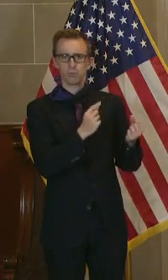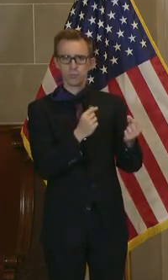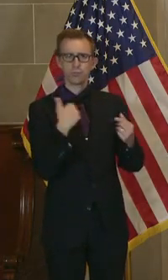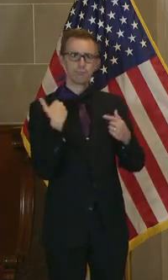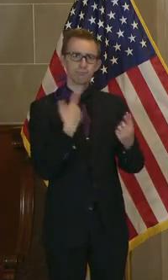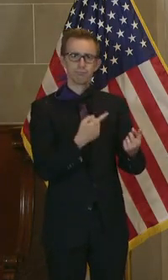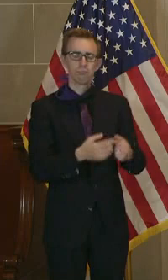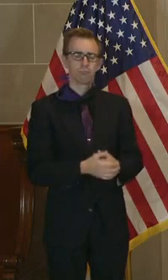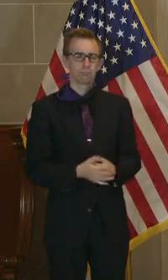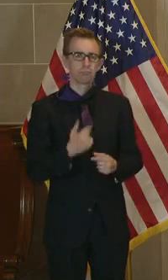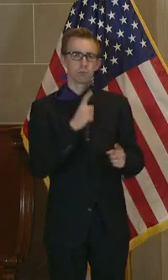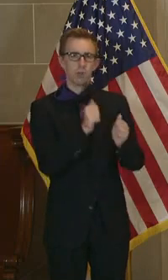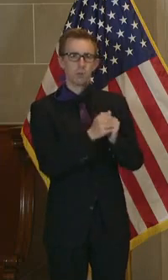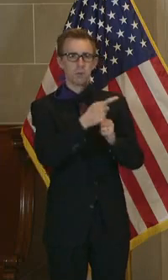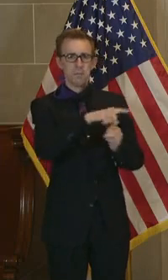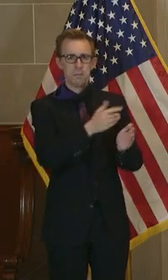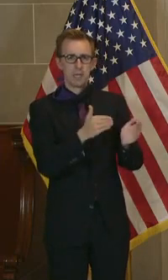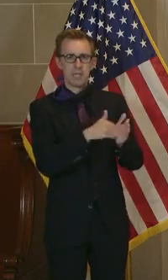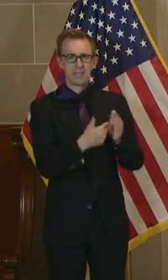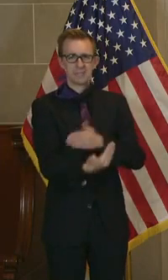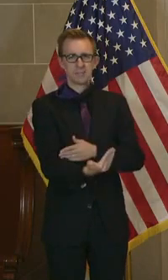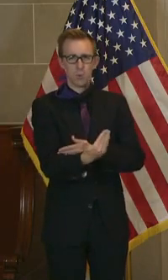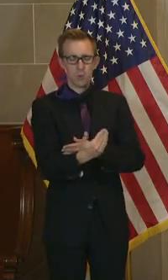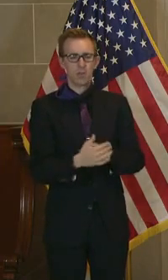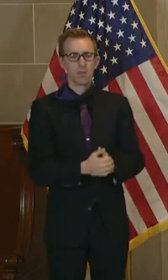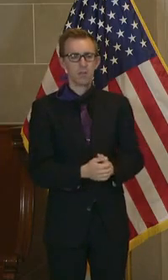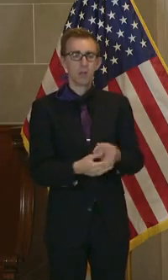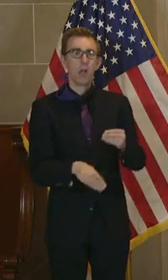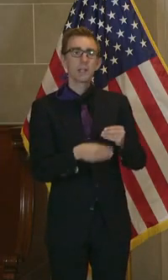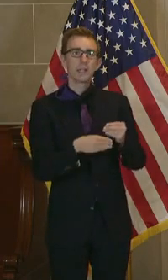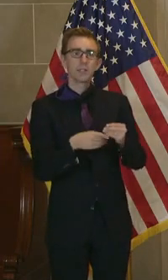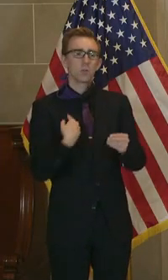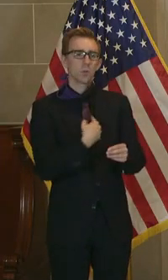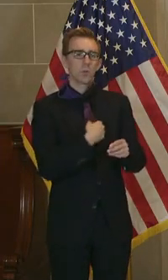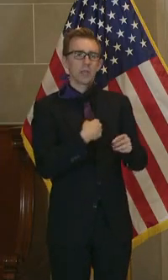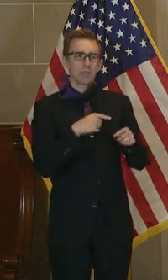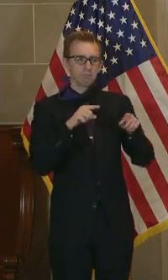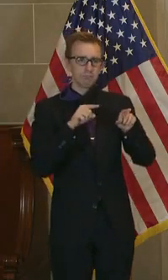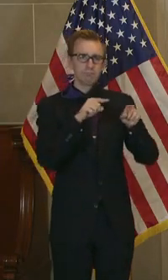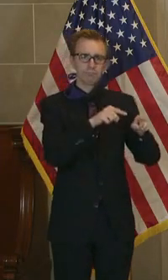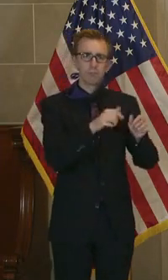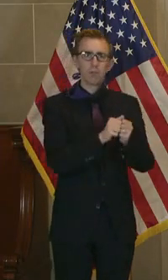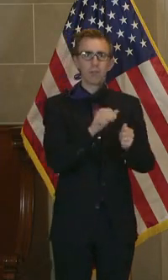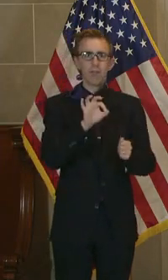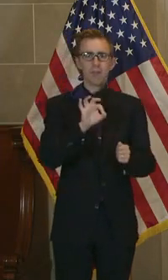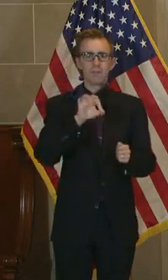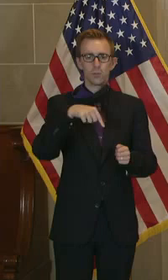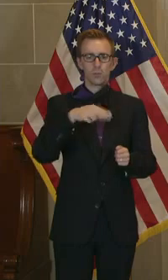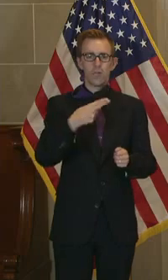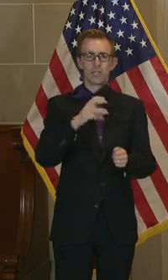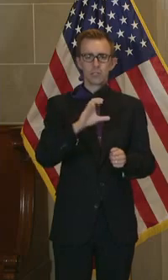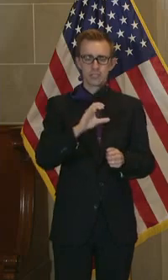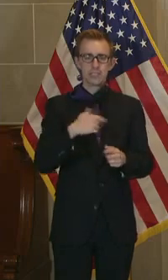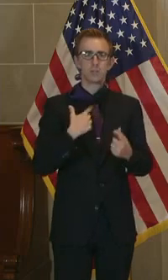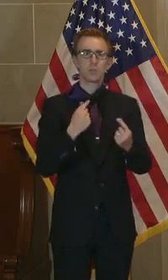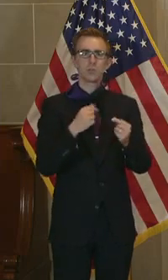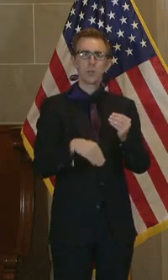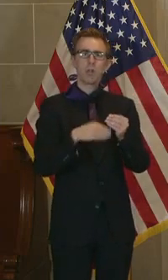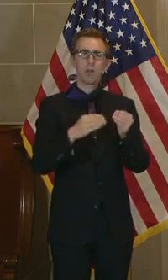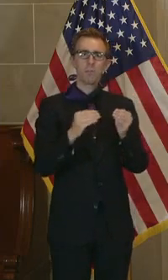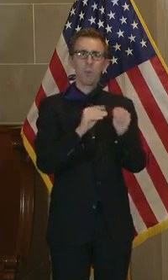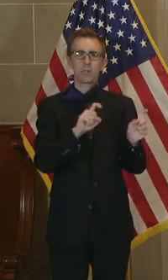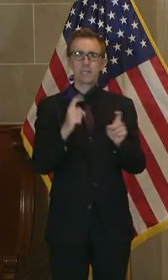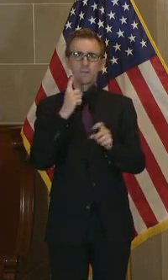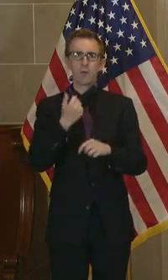with them again this morning. In addition to that, we are going in as we speak with our FQHCs down there and doing testing